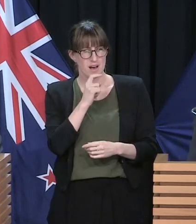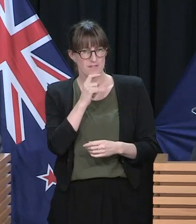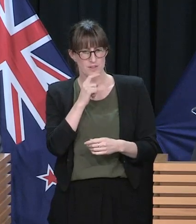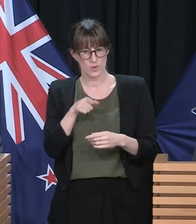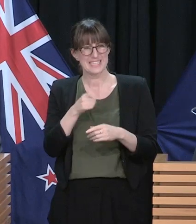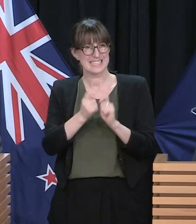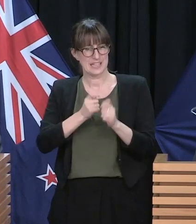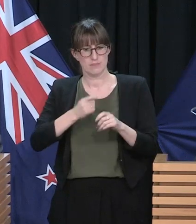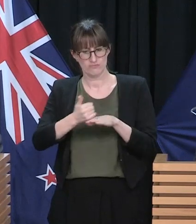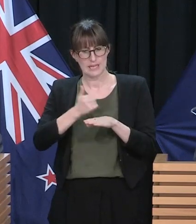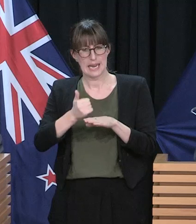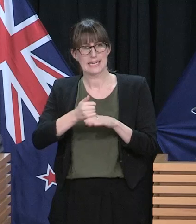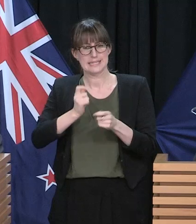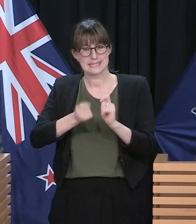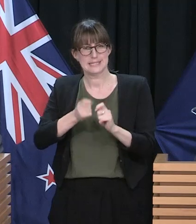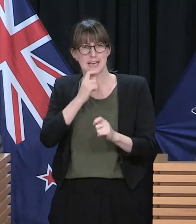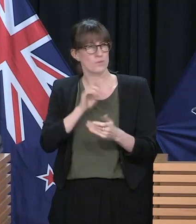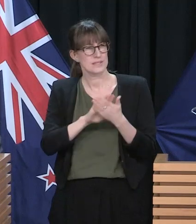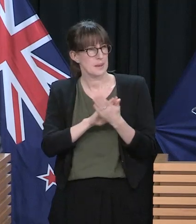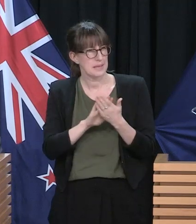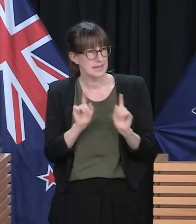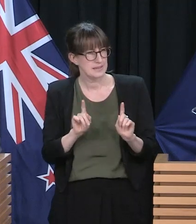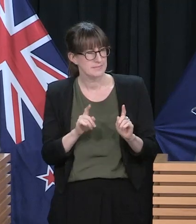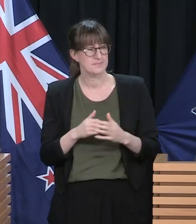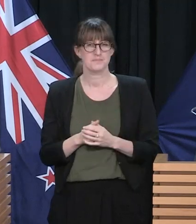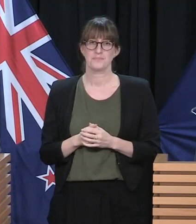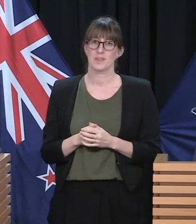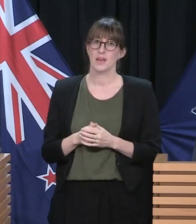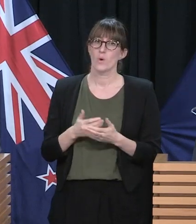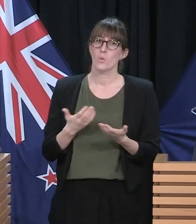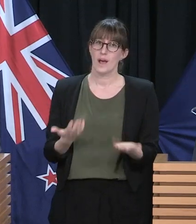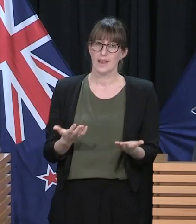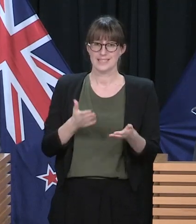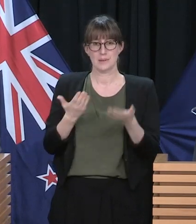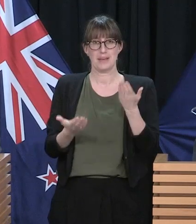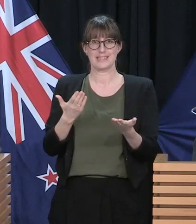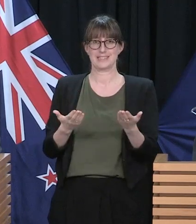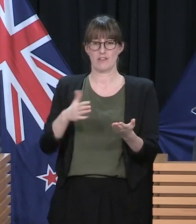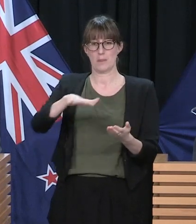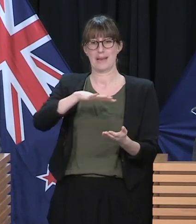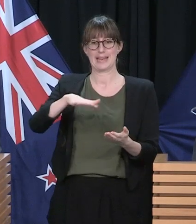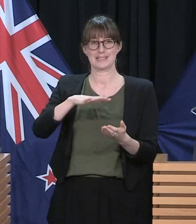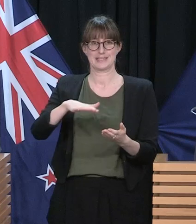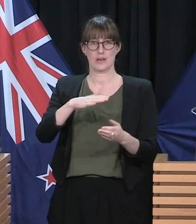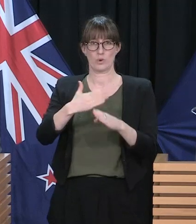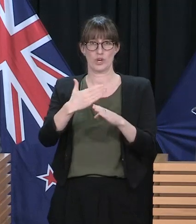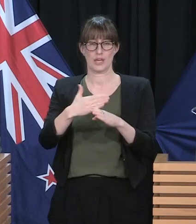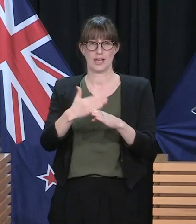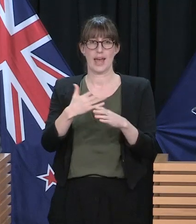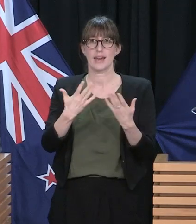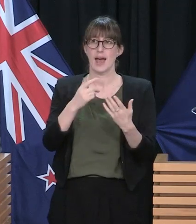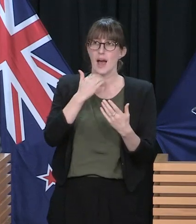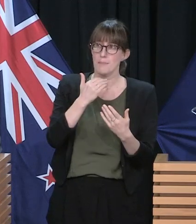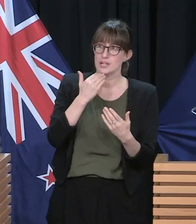Well, we're just working out the details of that. It will depend on which setting they are working in and what the likely exposure they would have